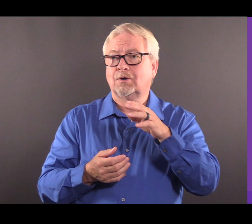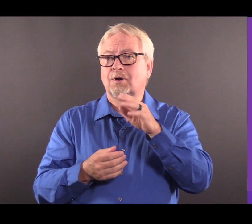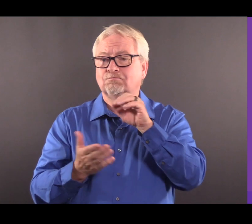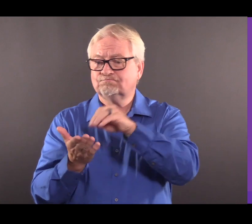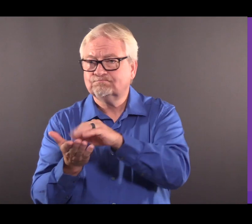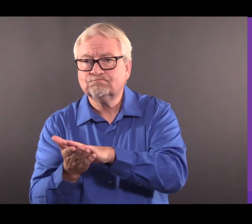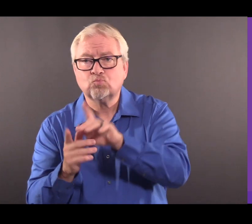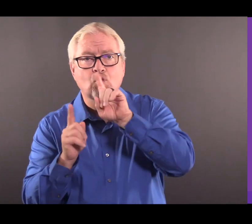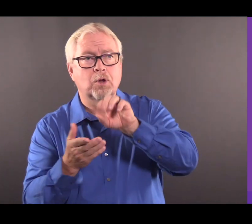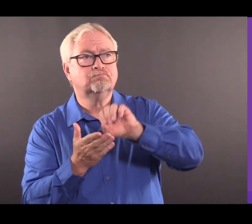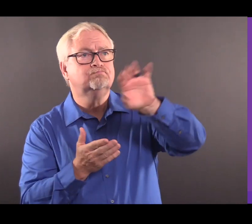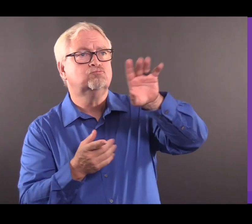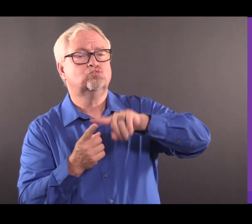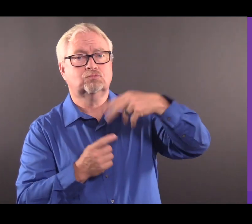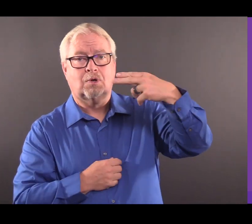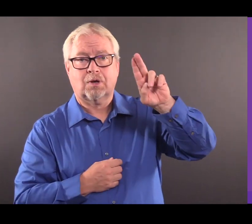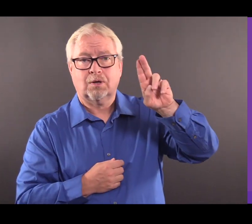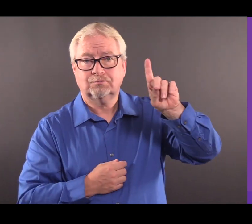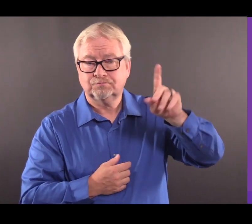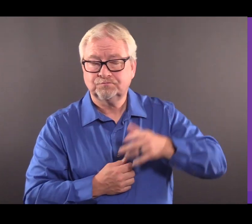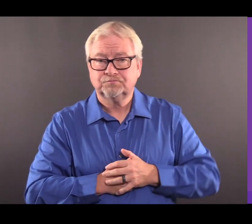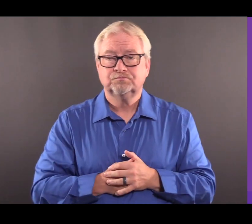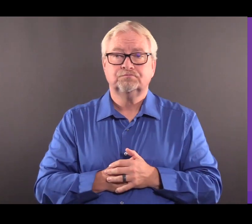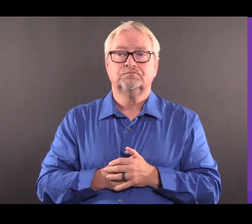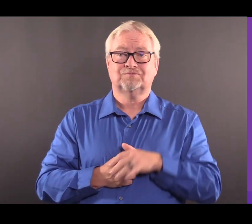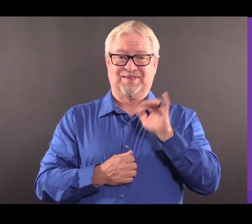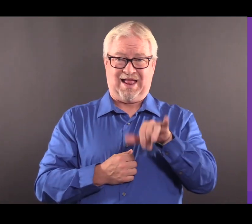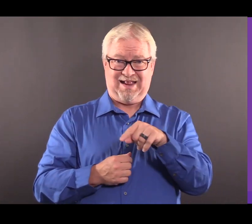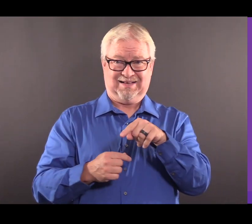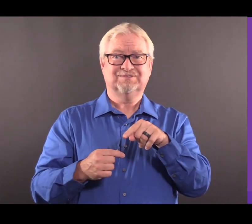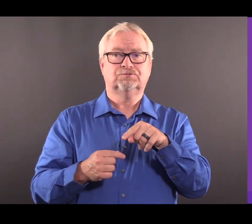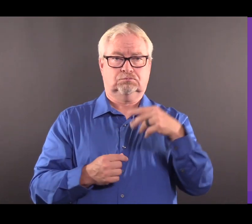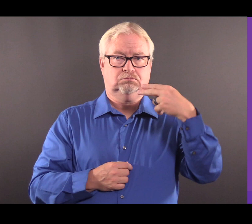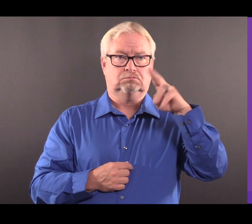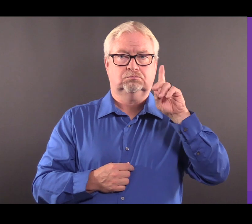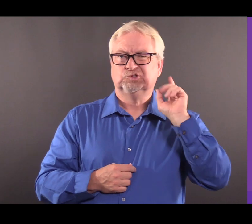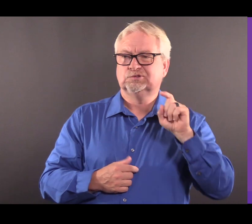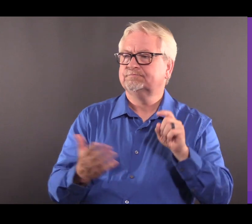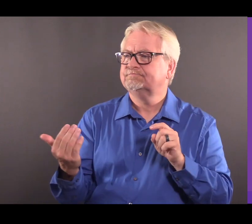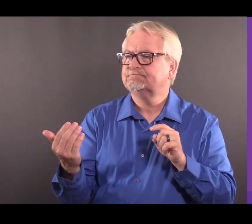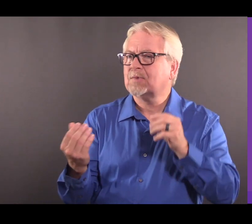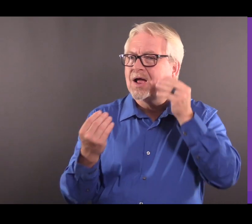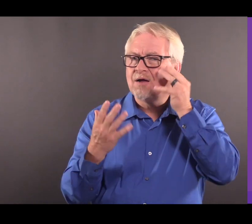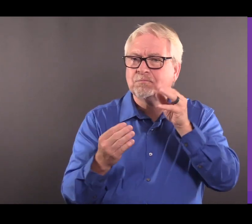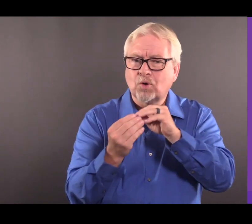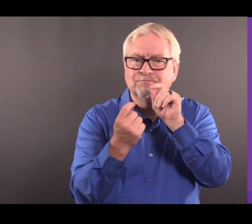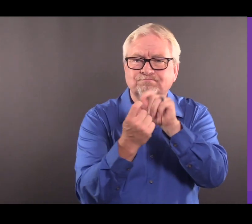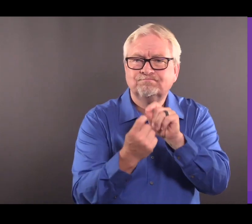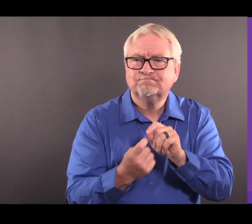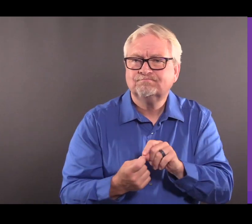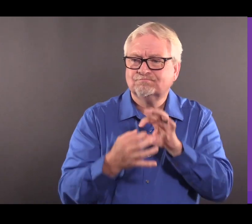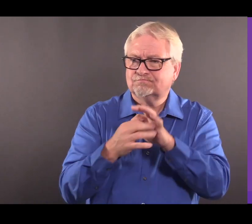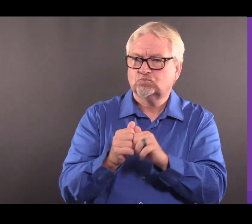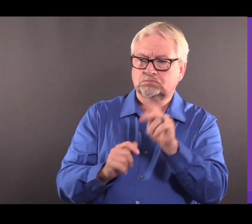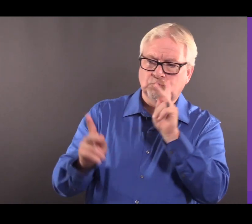solutions resources, and report outcomes to HUD. To accomplish this, HUD is